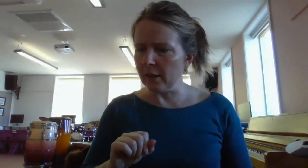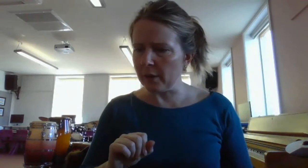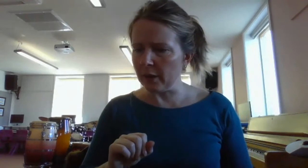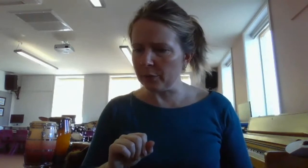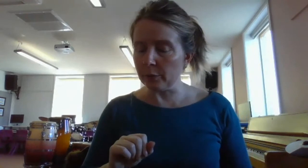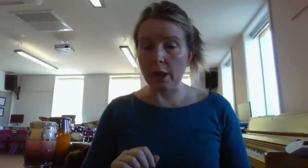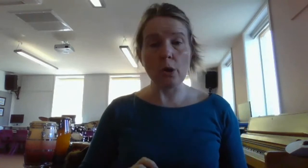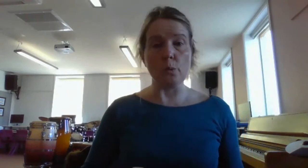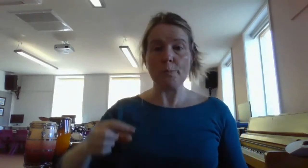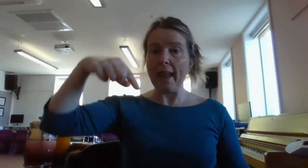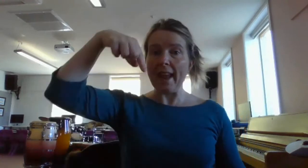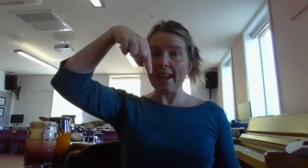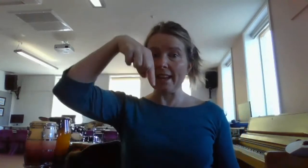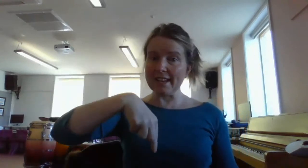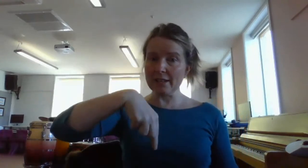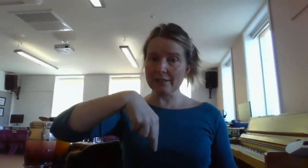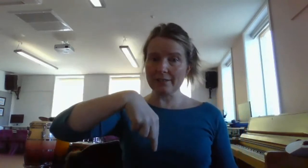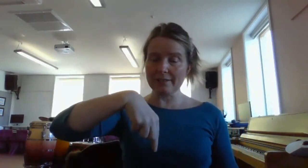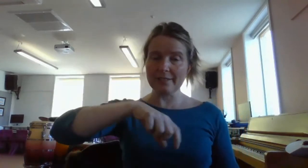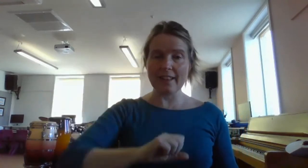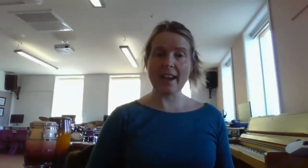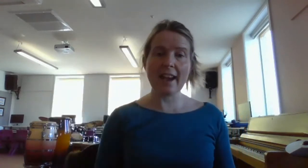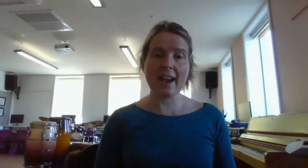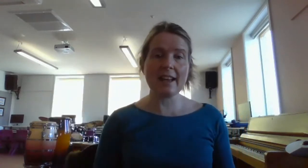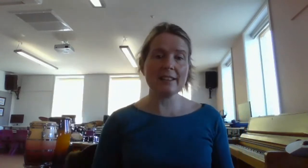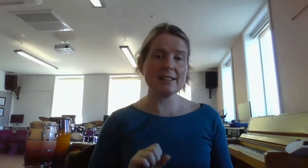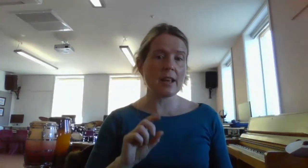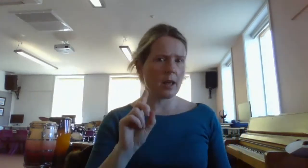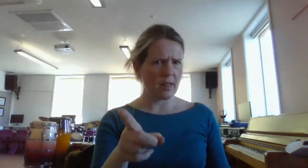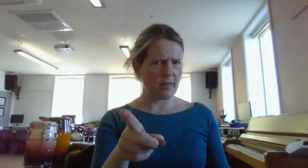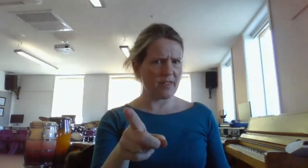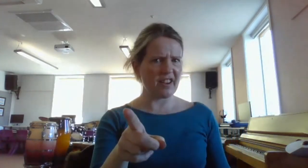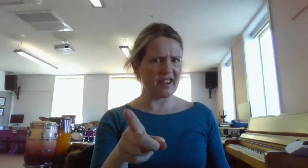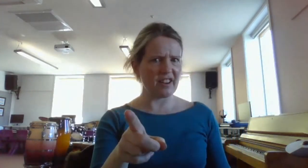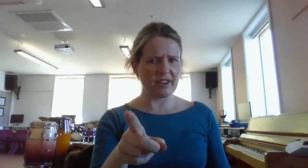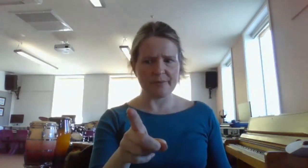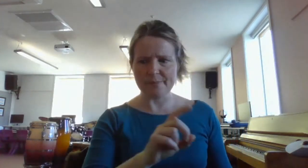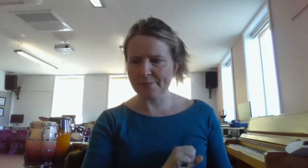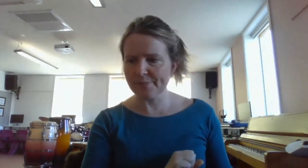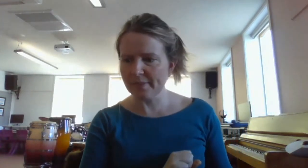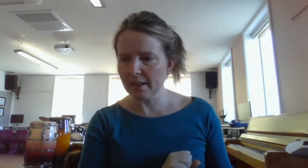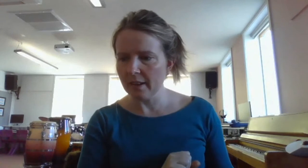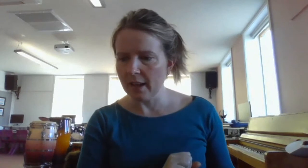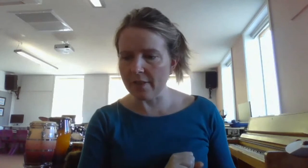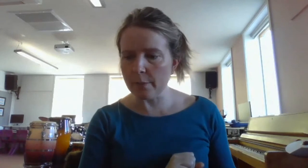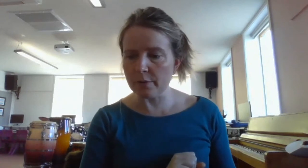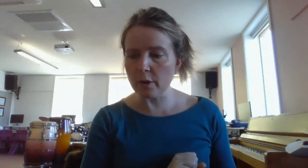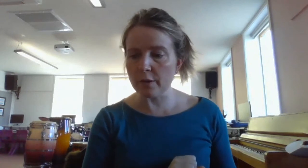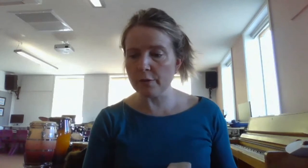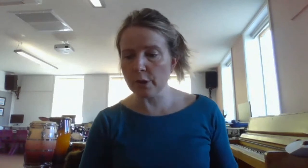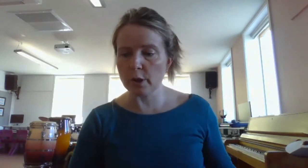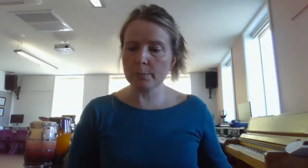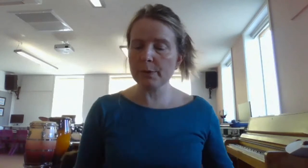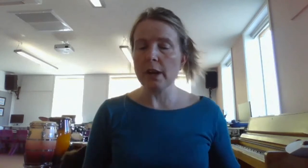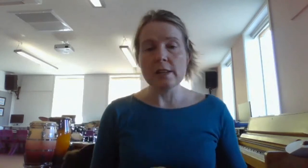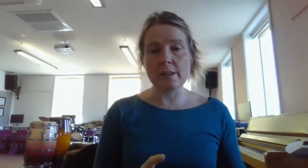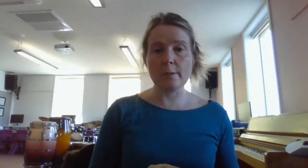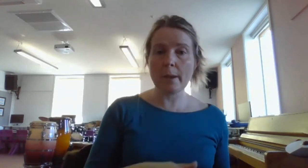What else was there? Oh, here and there. And then we've got the verbs. So